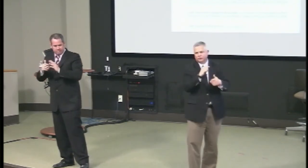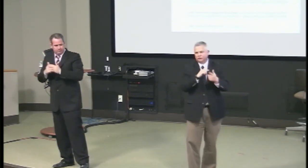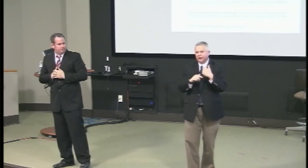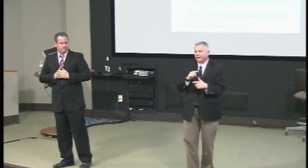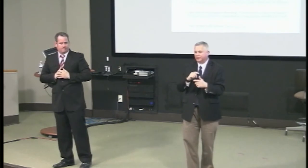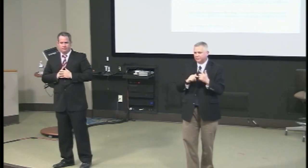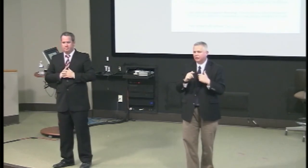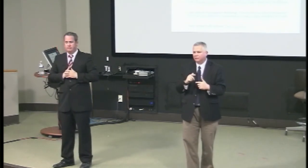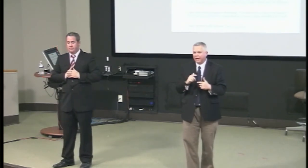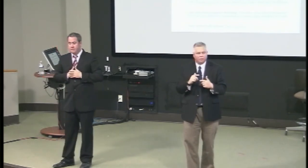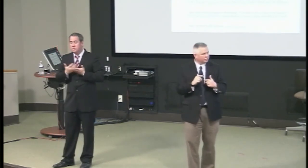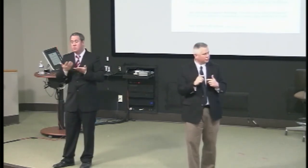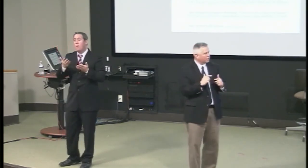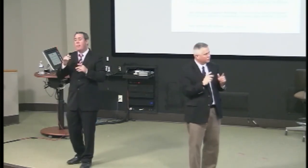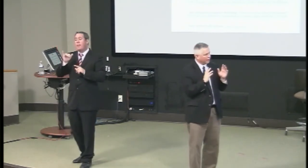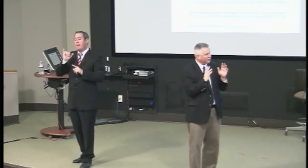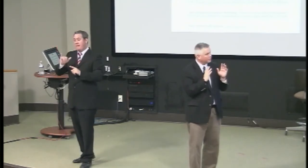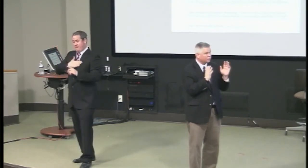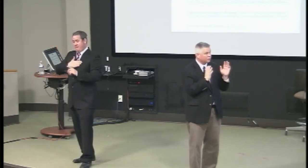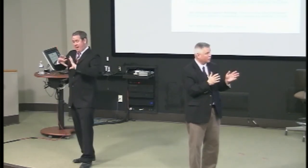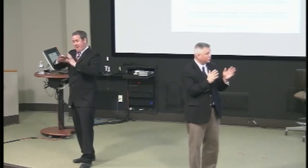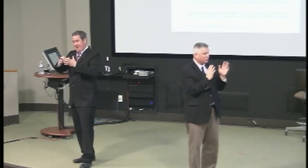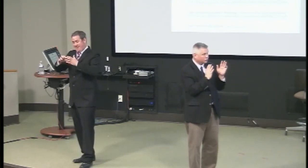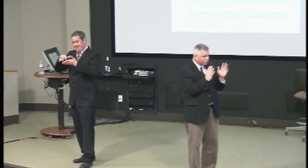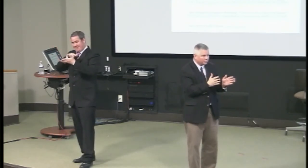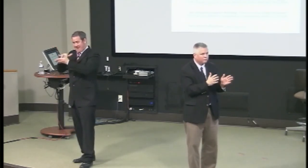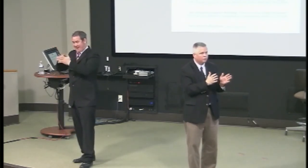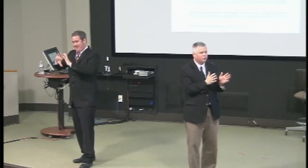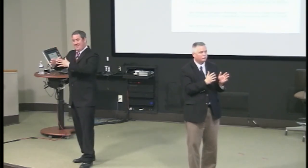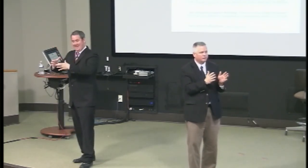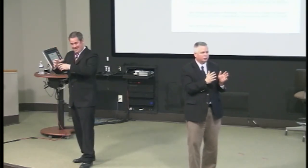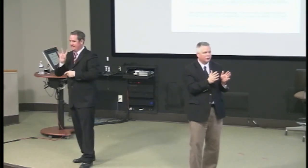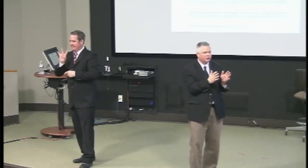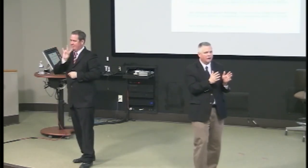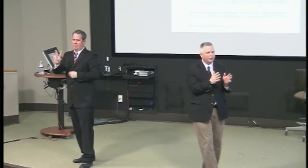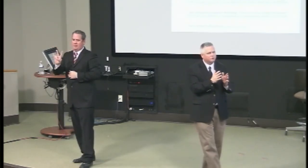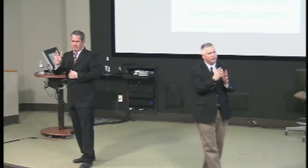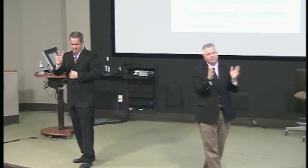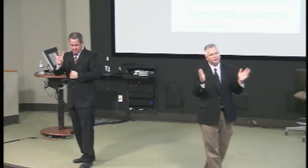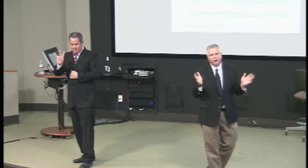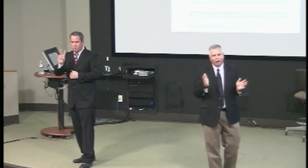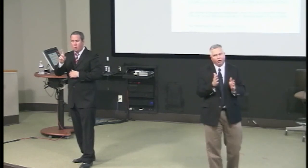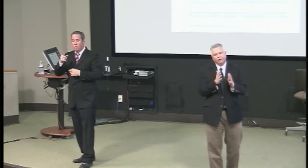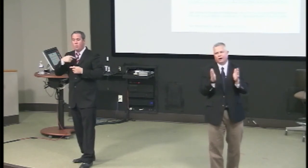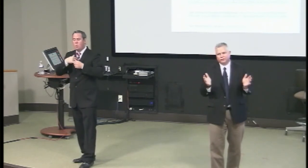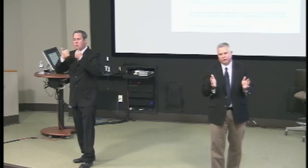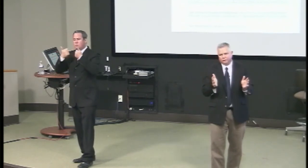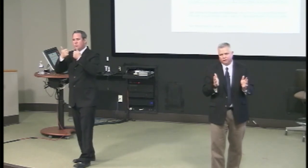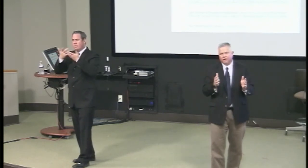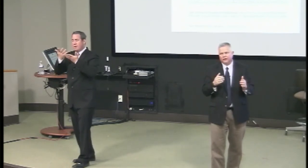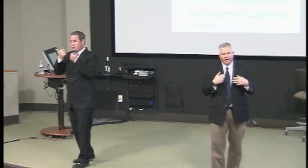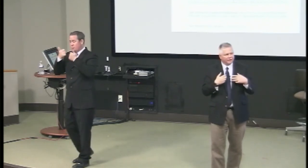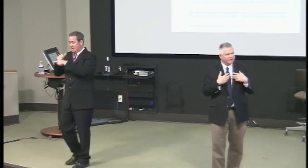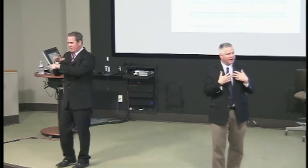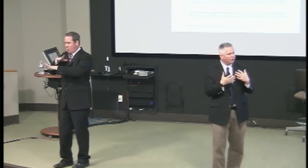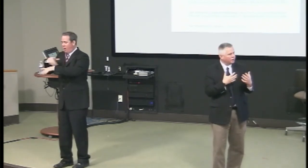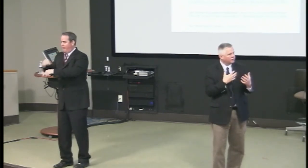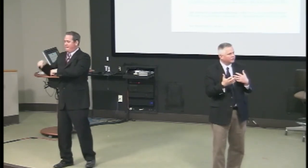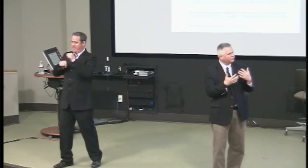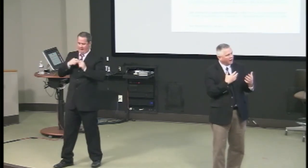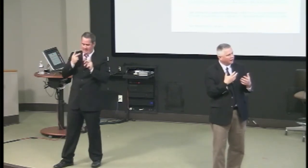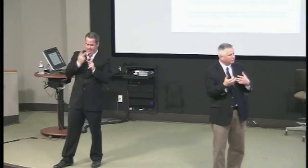at 7-year-olds and trying to guess backwards. So I think this is a super important question. It's relevant to all our research. That